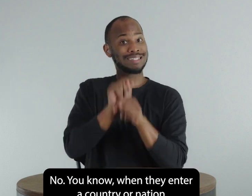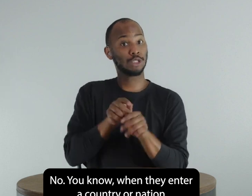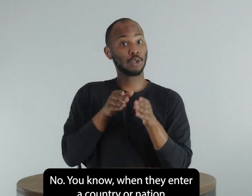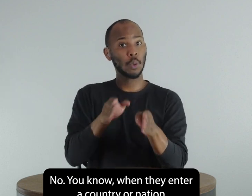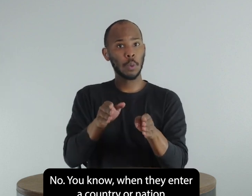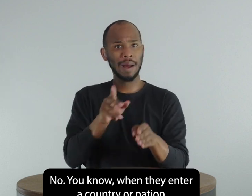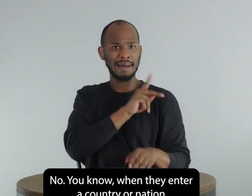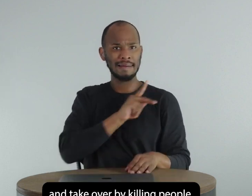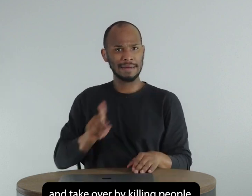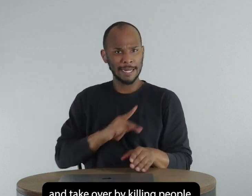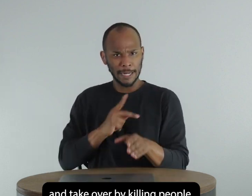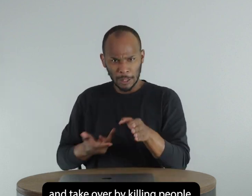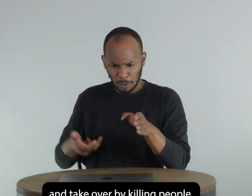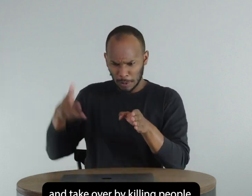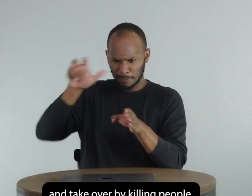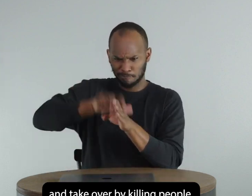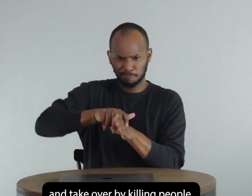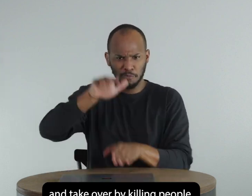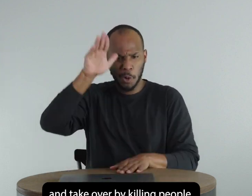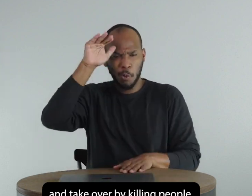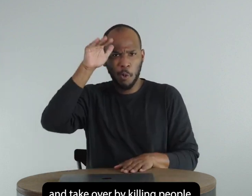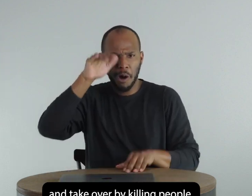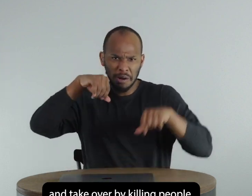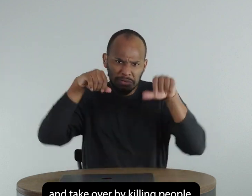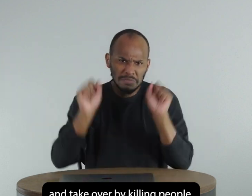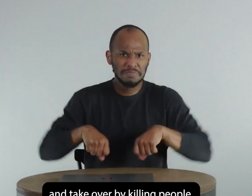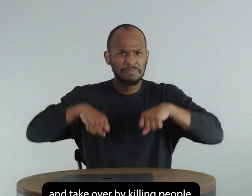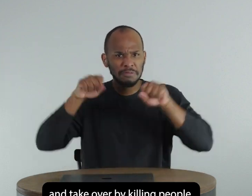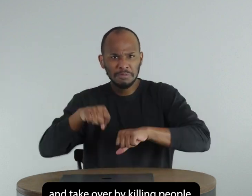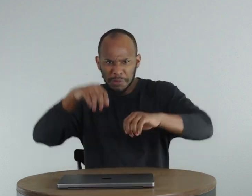or a nation and take over it by killing people.